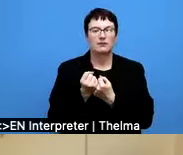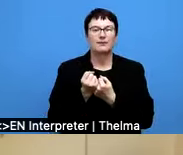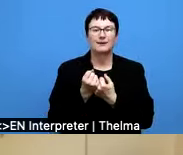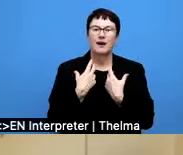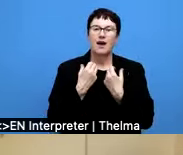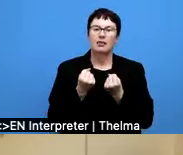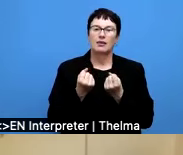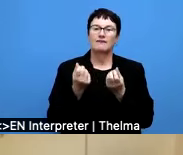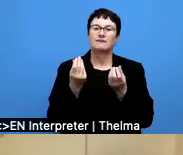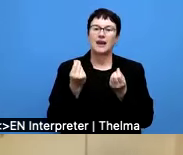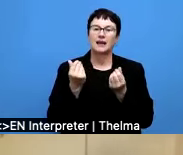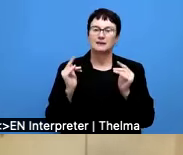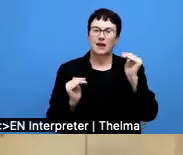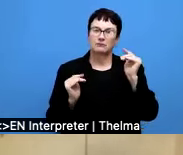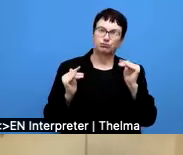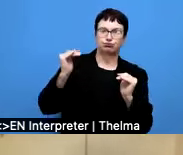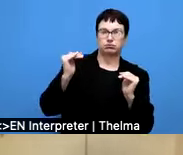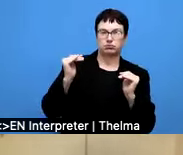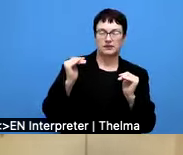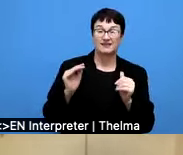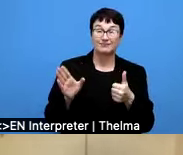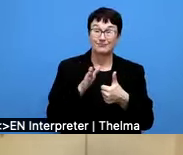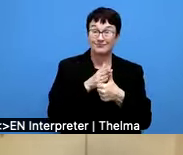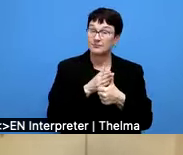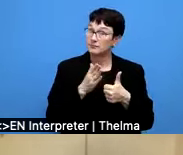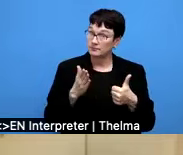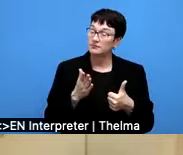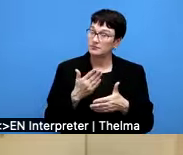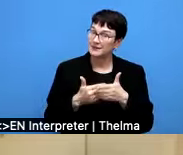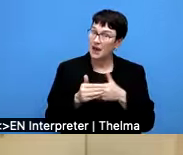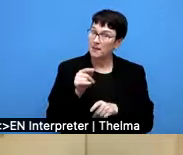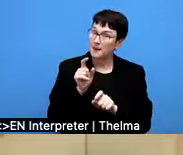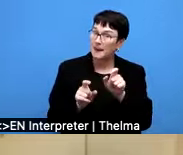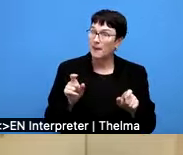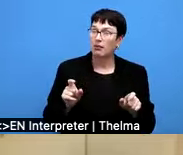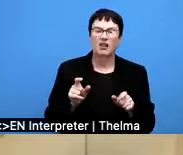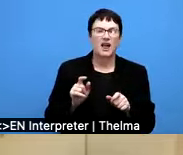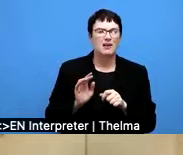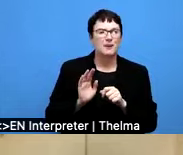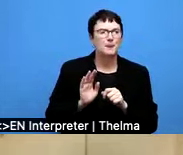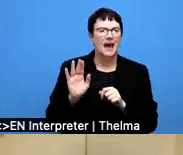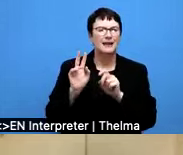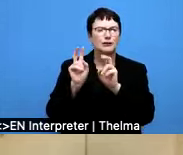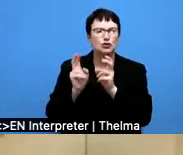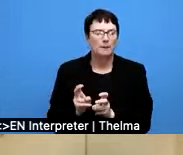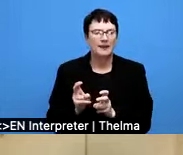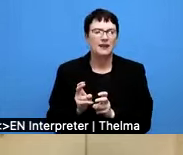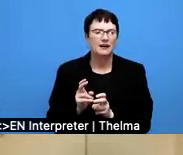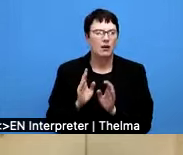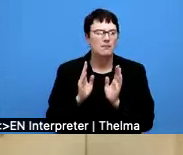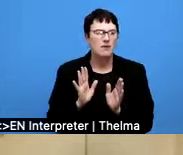those is making sure that persons with disabilities and issues around disability are at the center